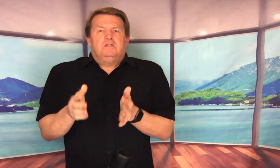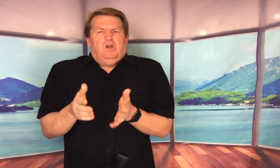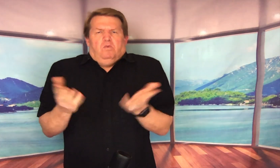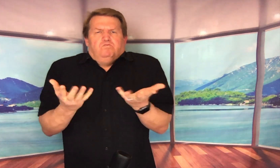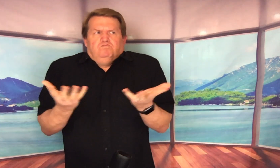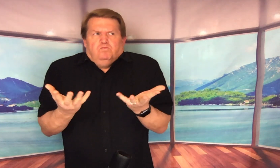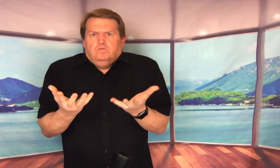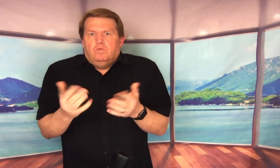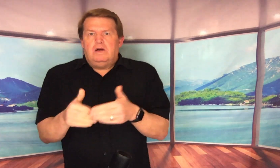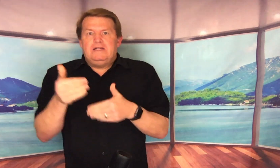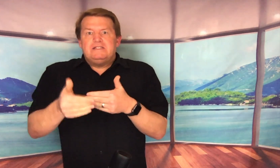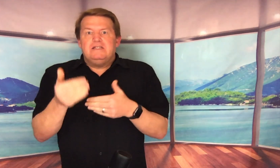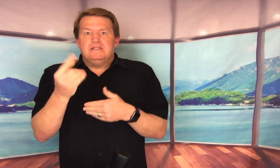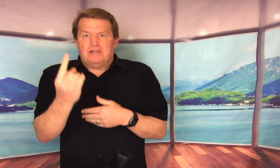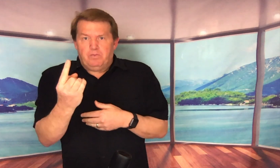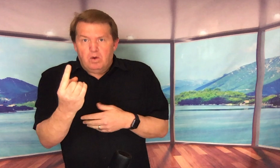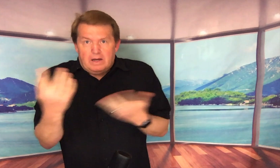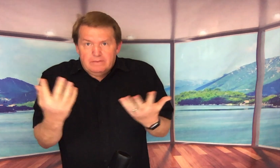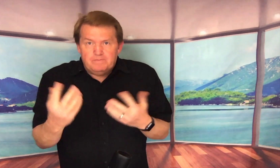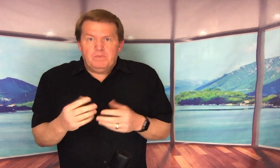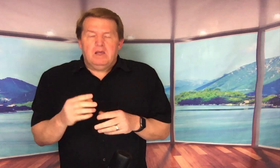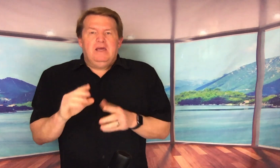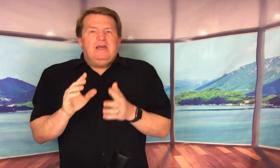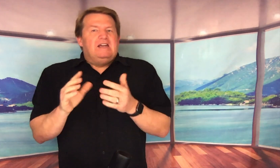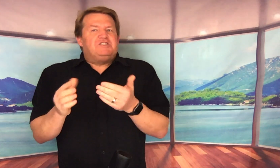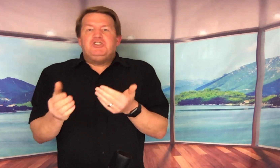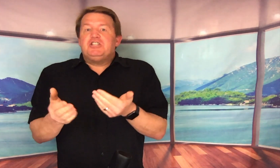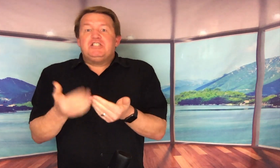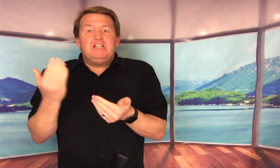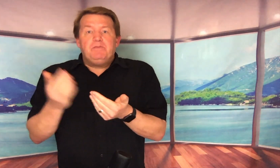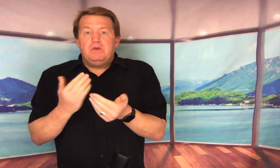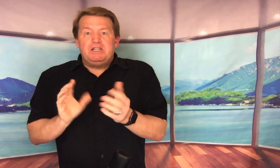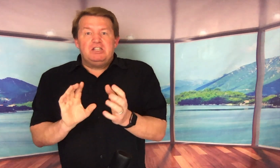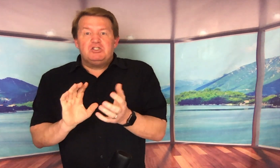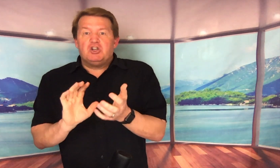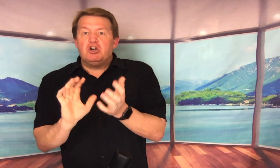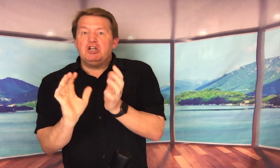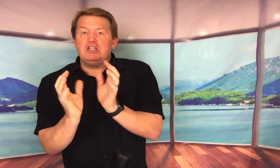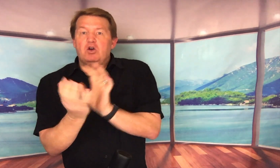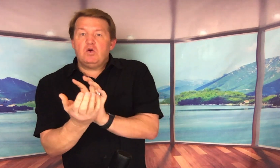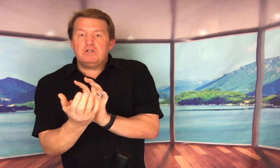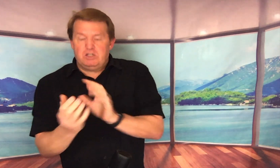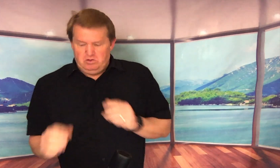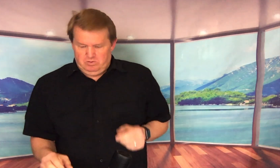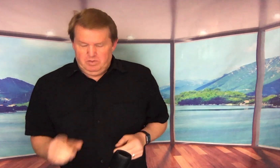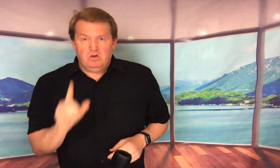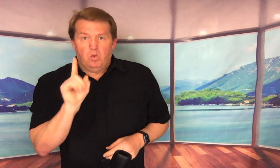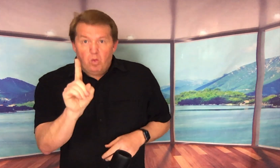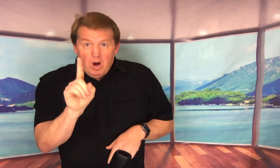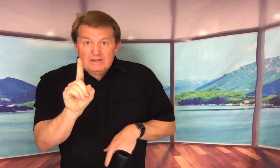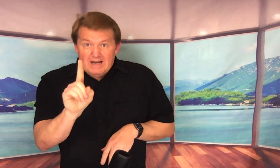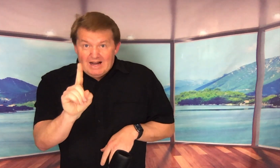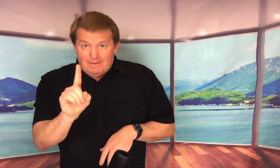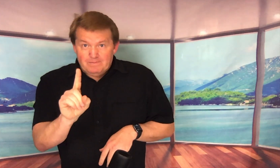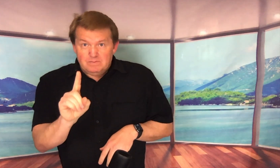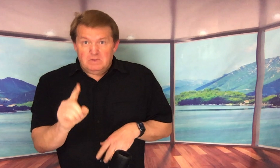So, what is step 1? It's just simply turning the whole cube one time.